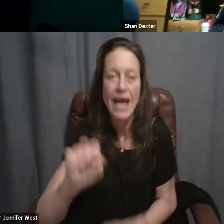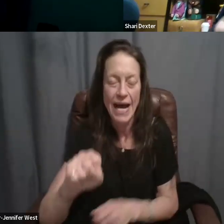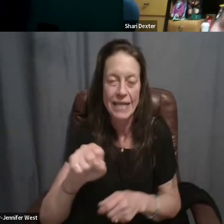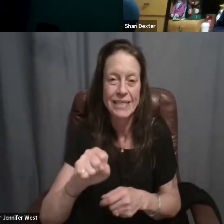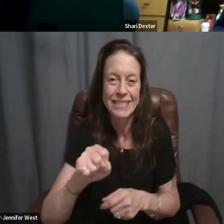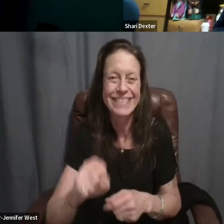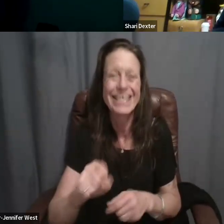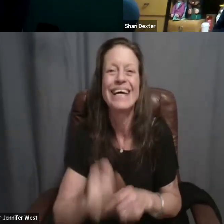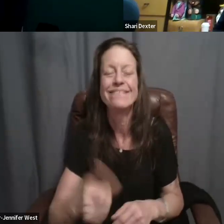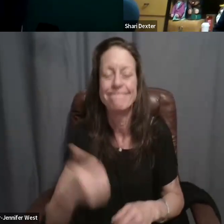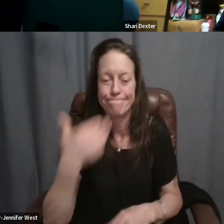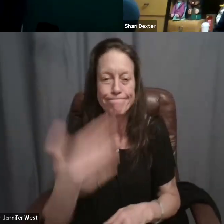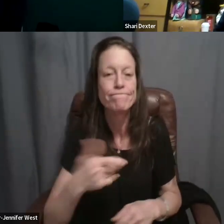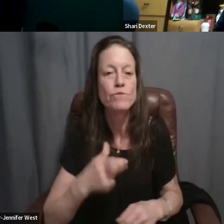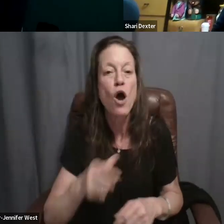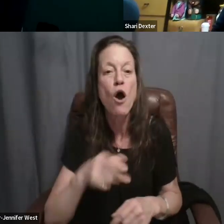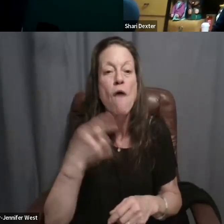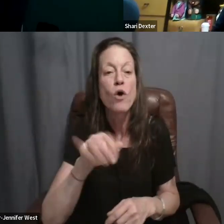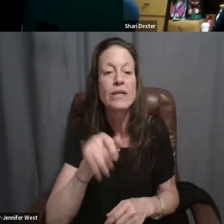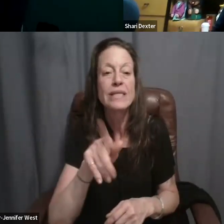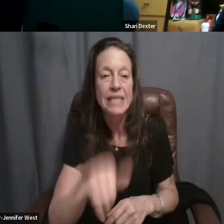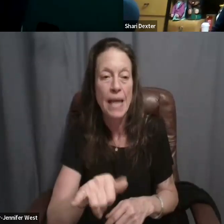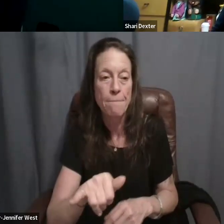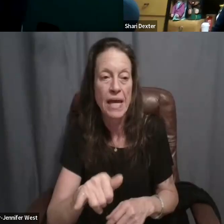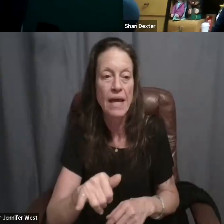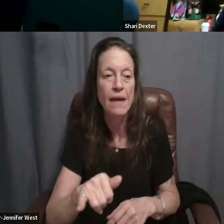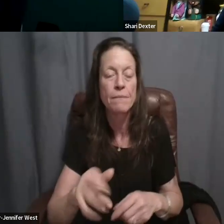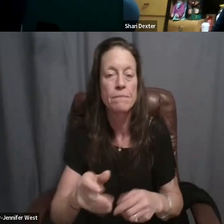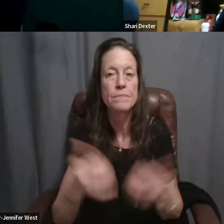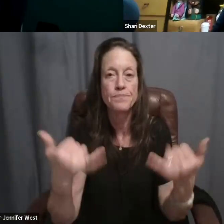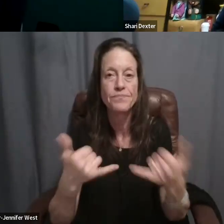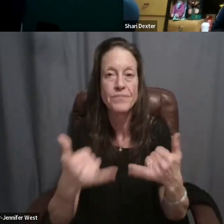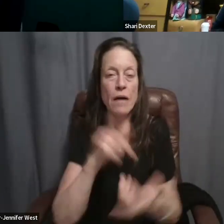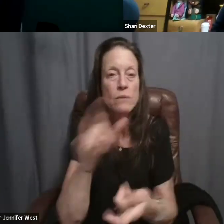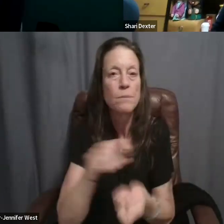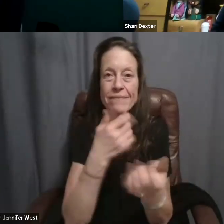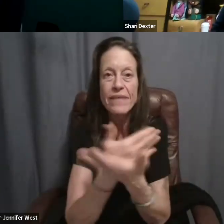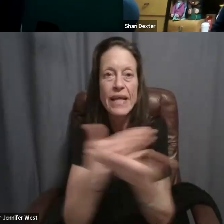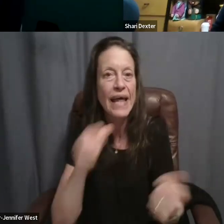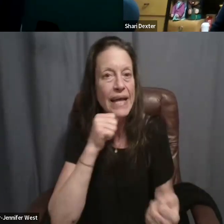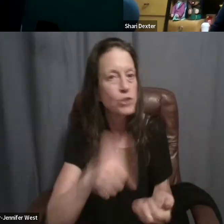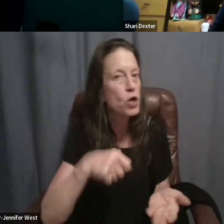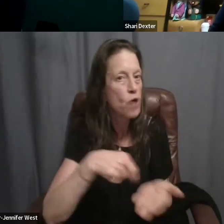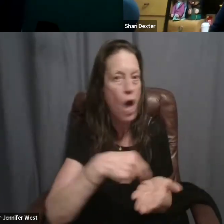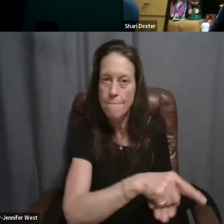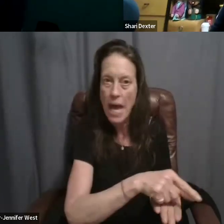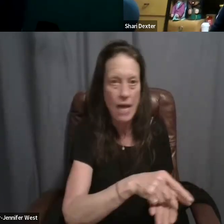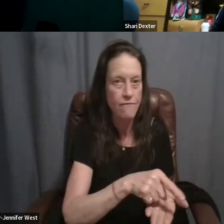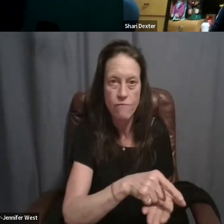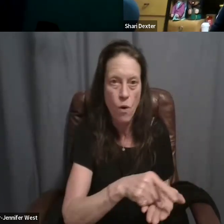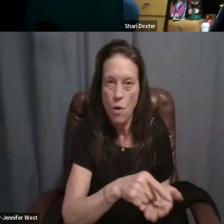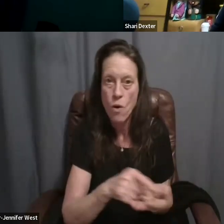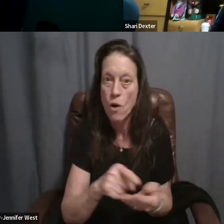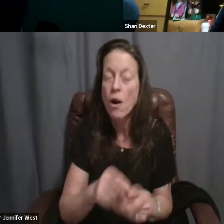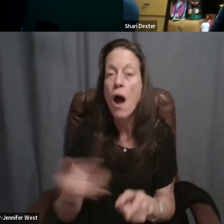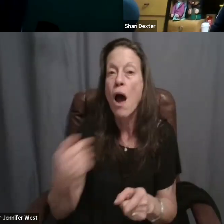activities. For Timmy, certain things are not paid for. Timmy also, I heard that